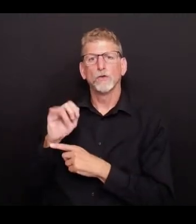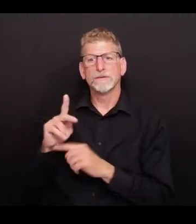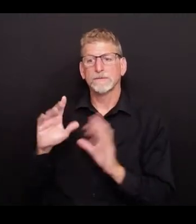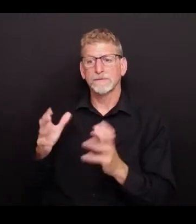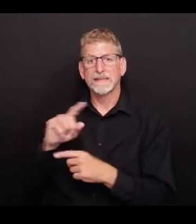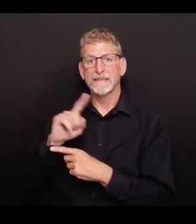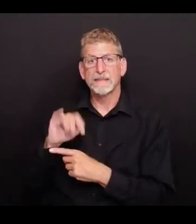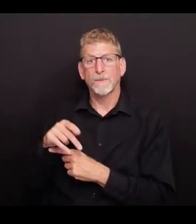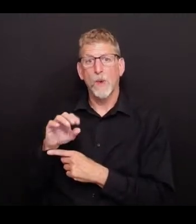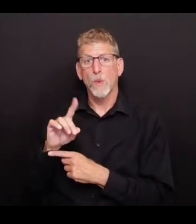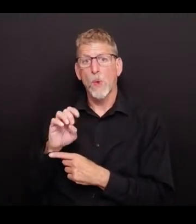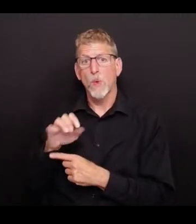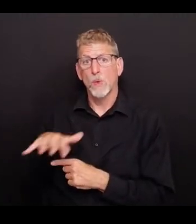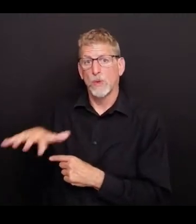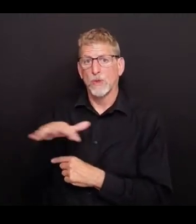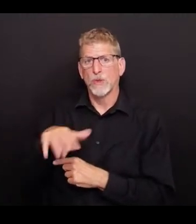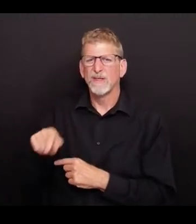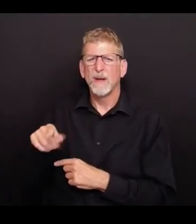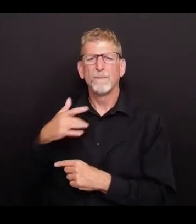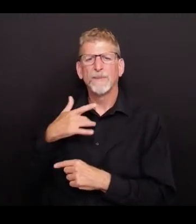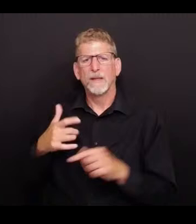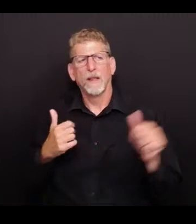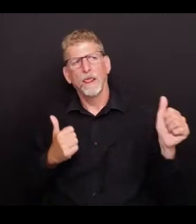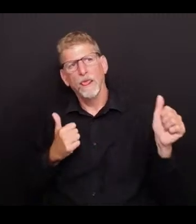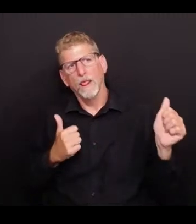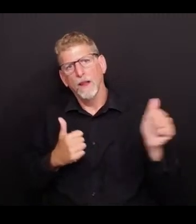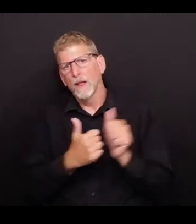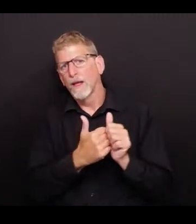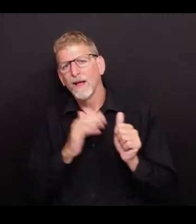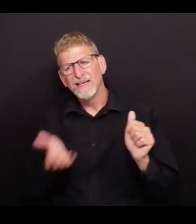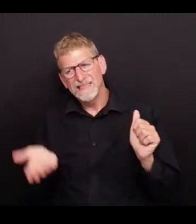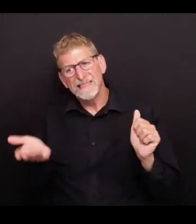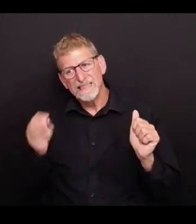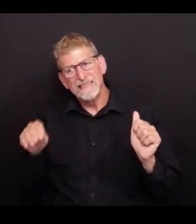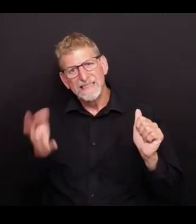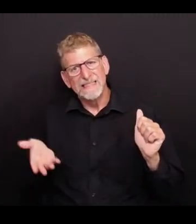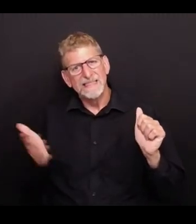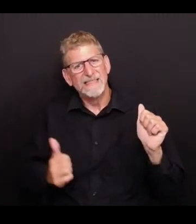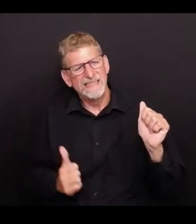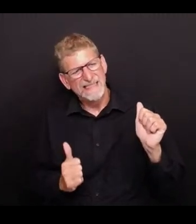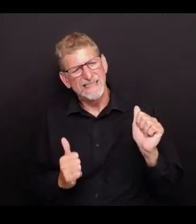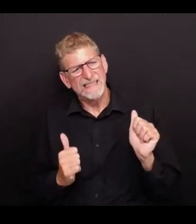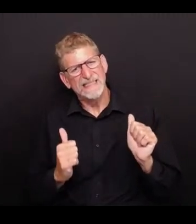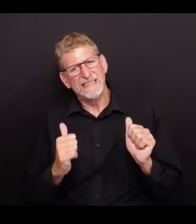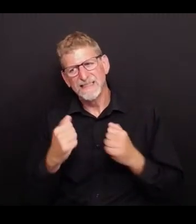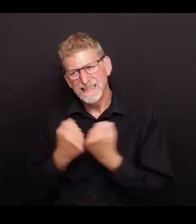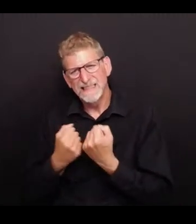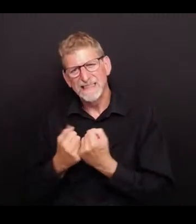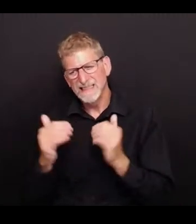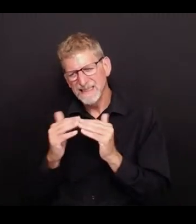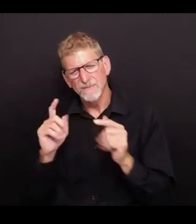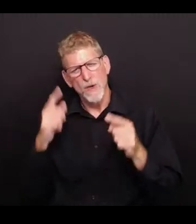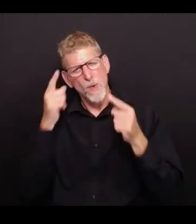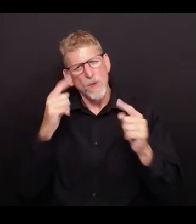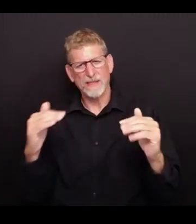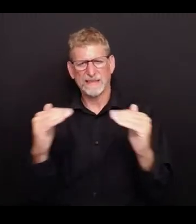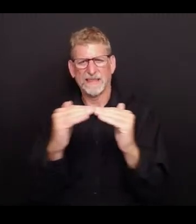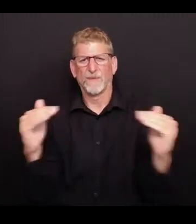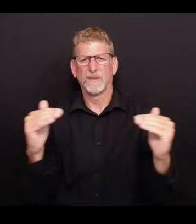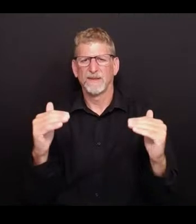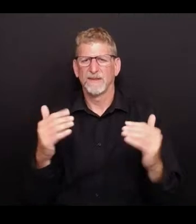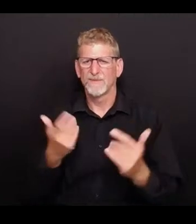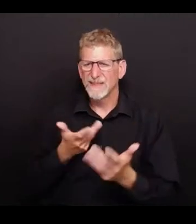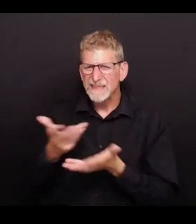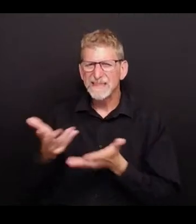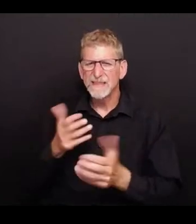codes and the statewide average. And while we still have a ways to go, this notable progress is in large part due to an incredible